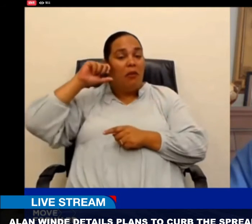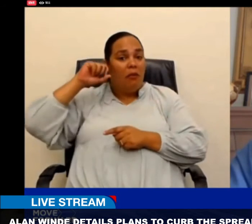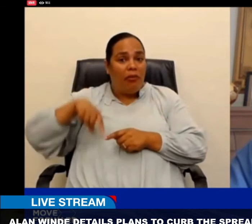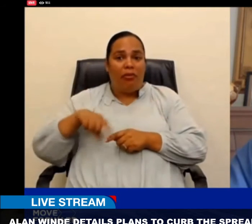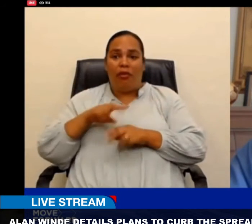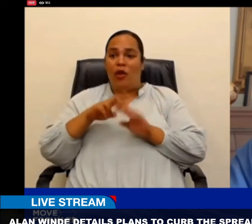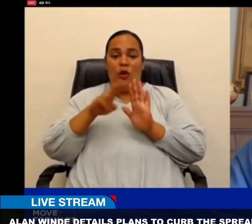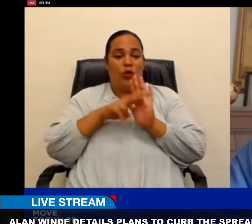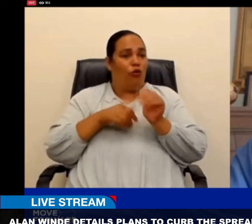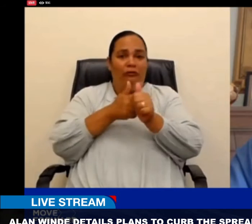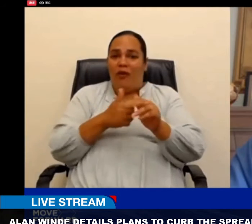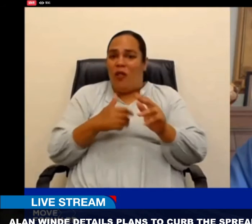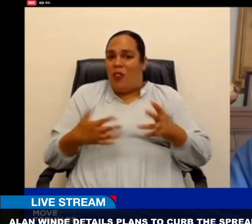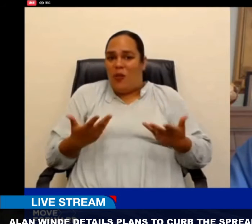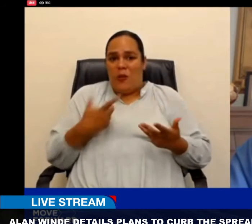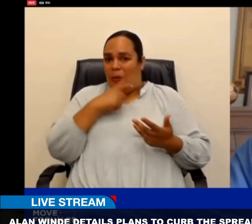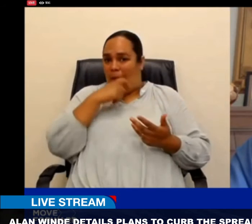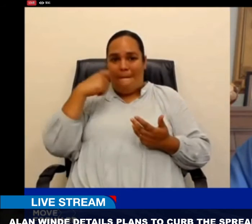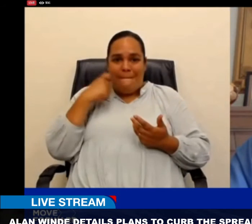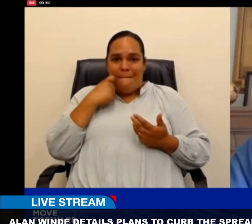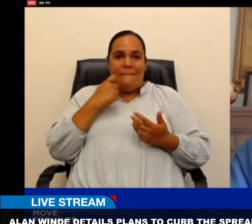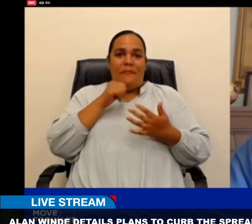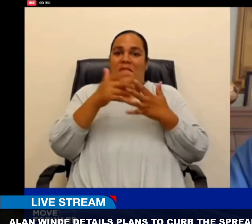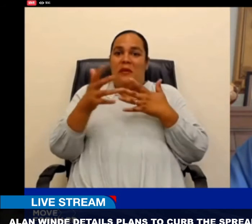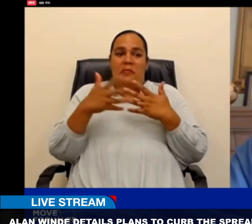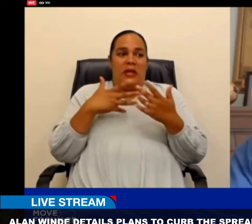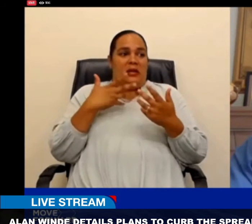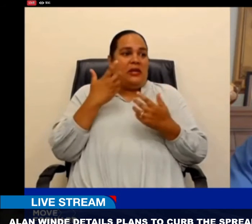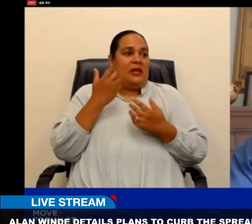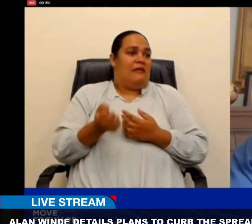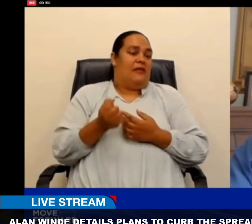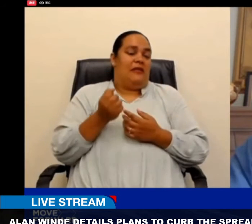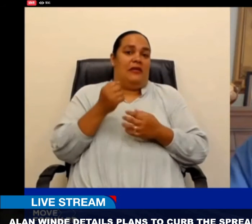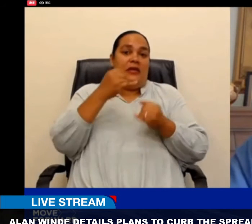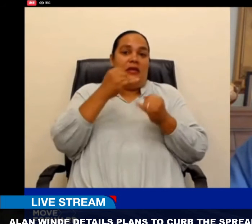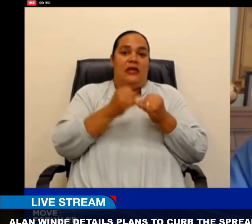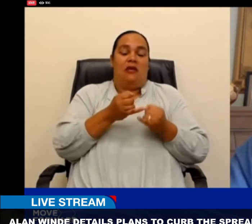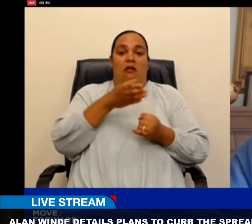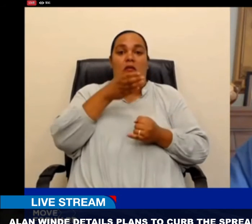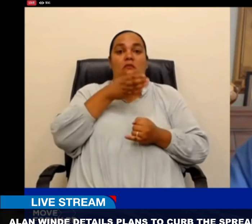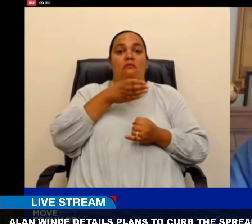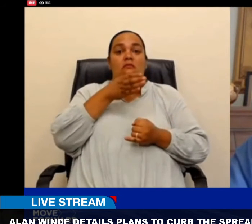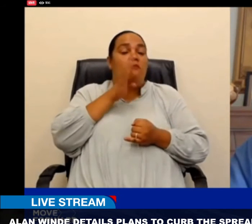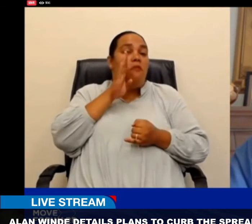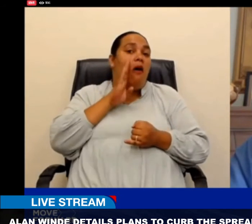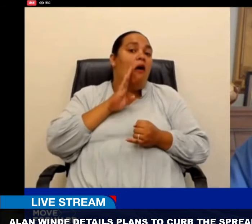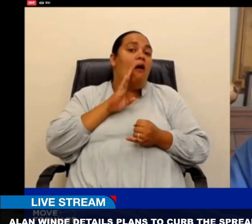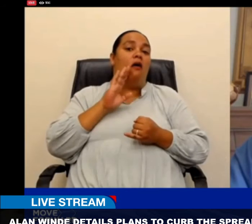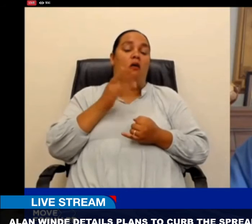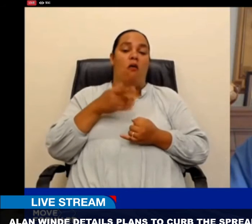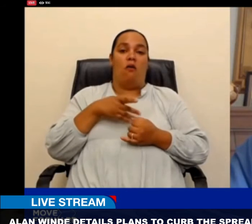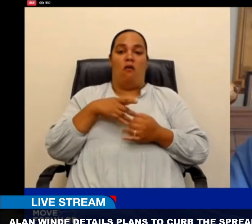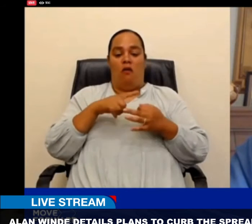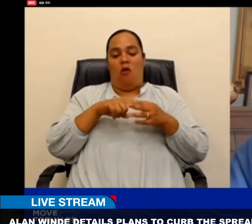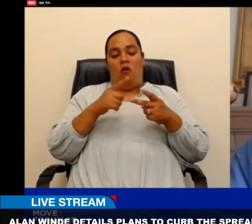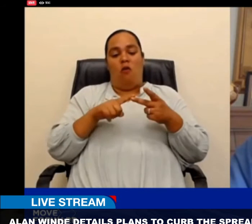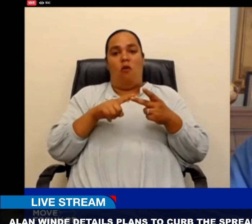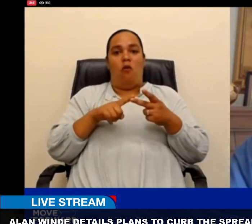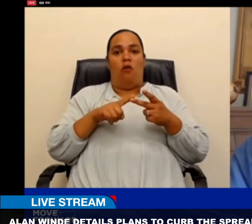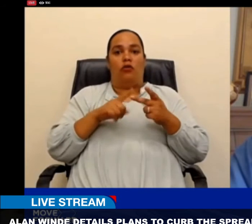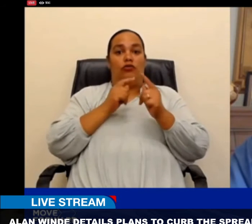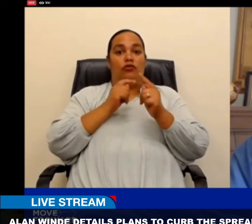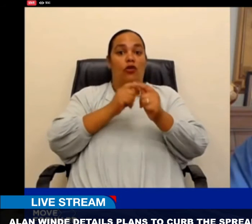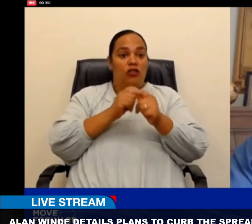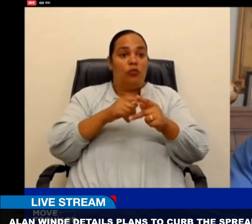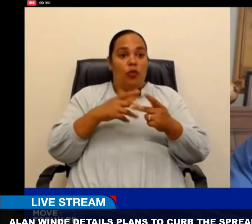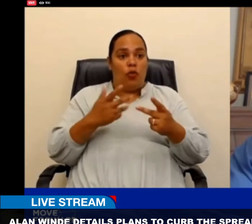rules, whether it be in bars and pubs, whether it be in public transport,